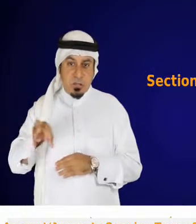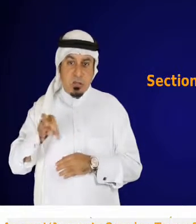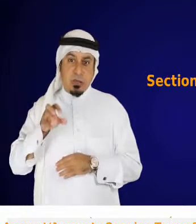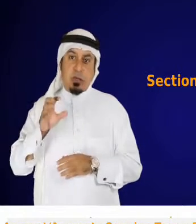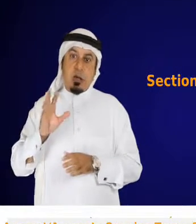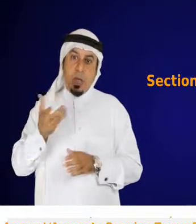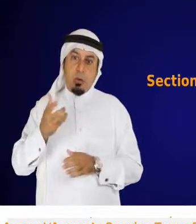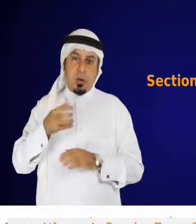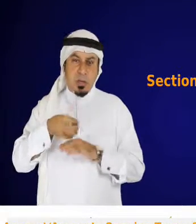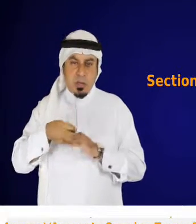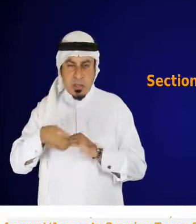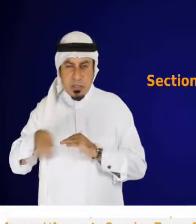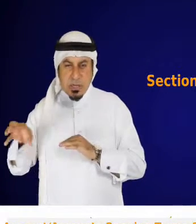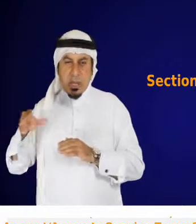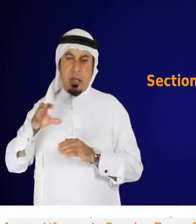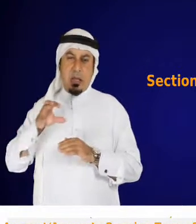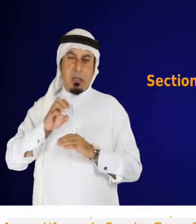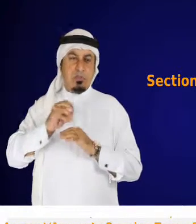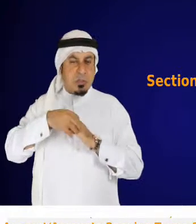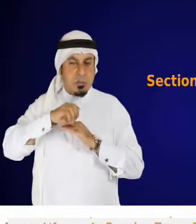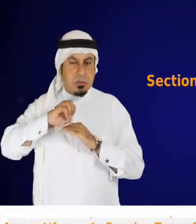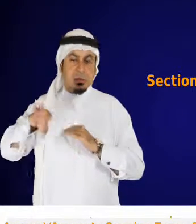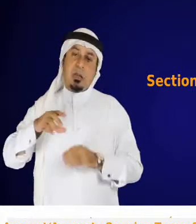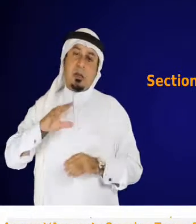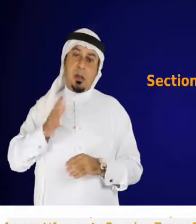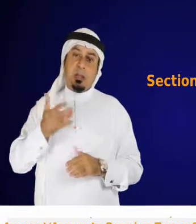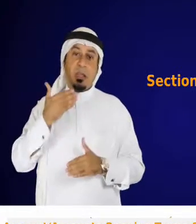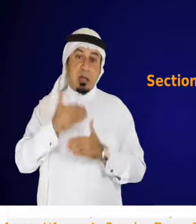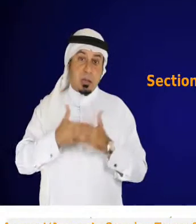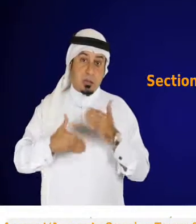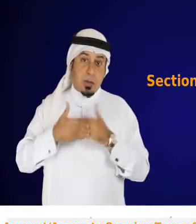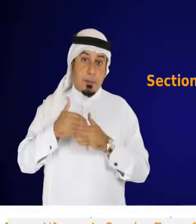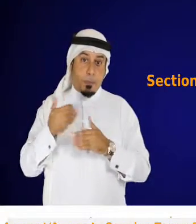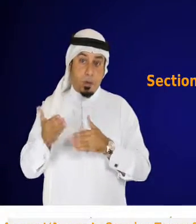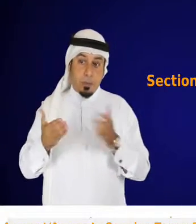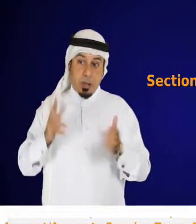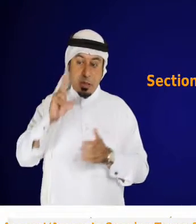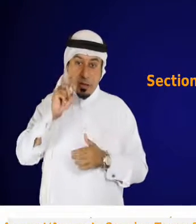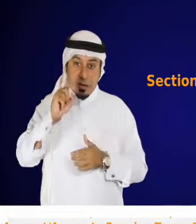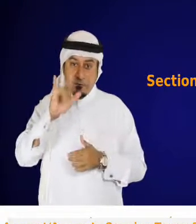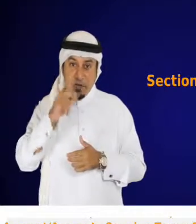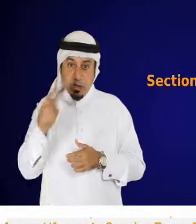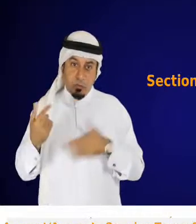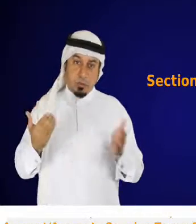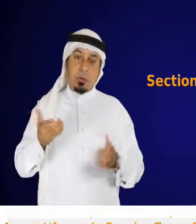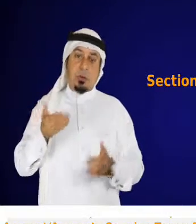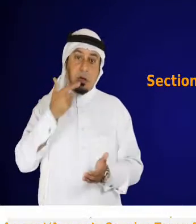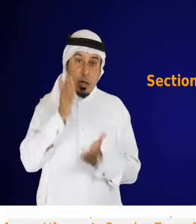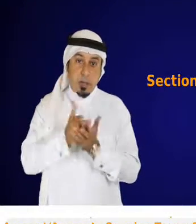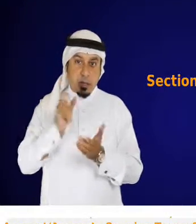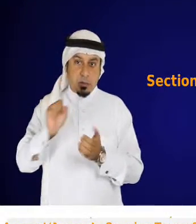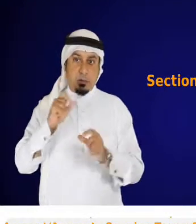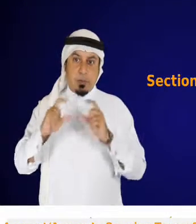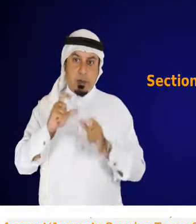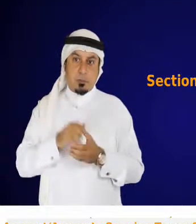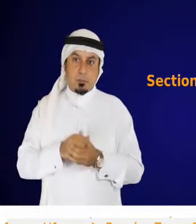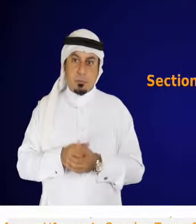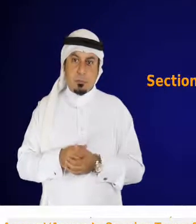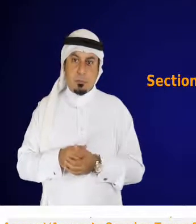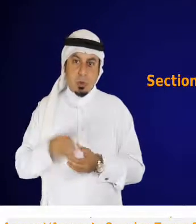and the Qatari courts shall be competent to settle any dispute arising between the parties. The bank has the right to bring proceedings at